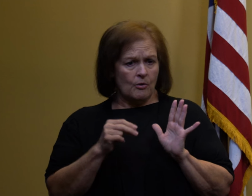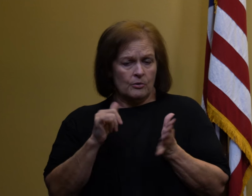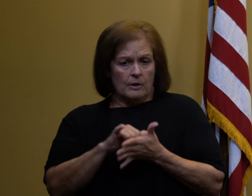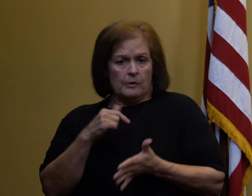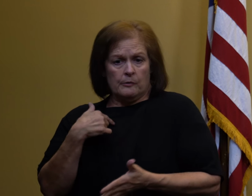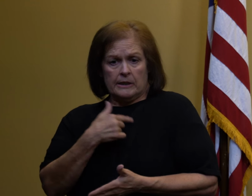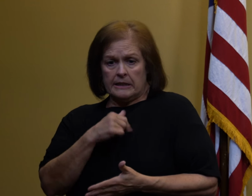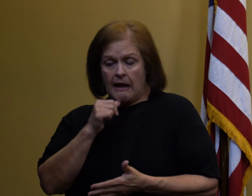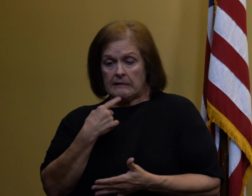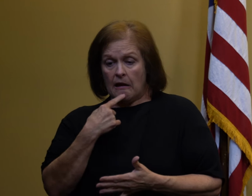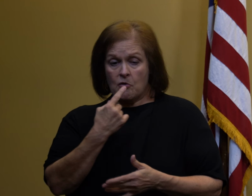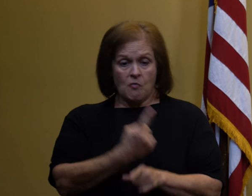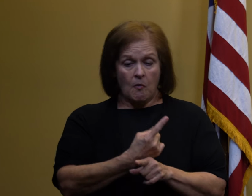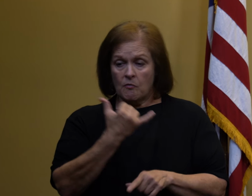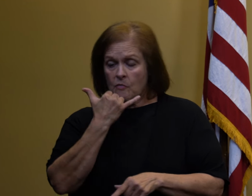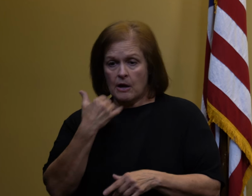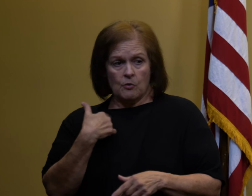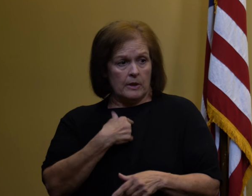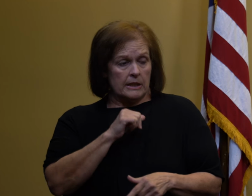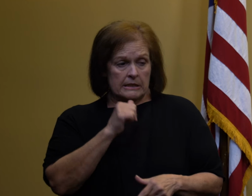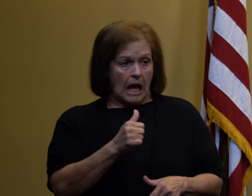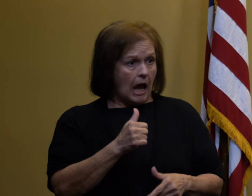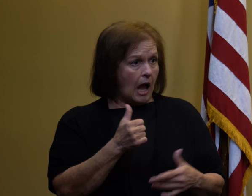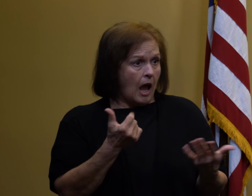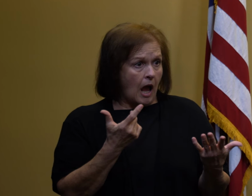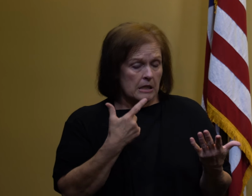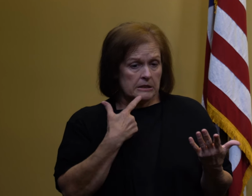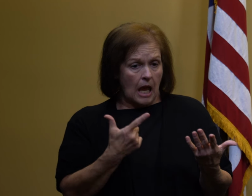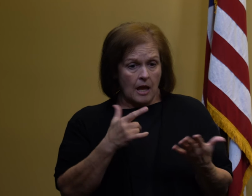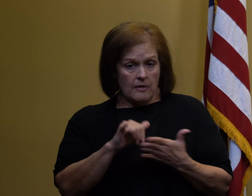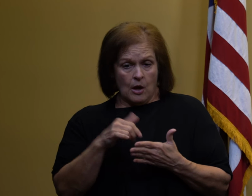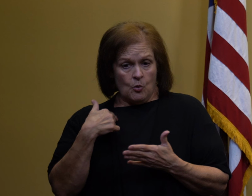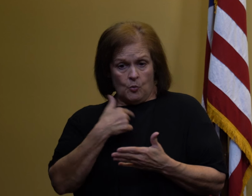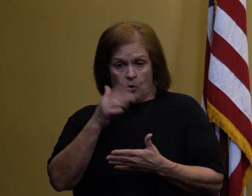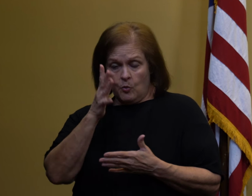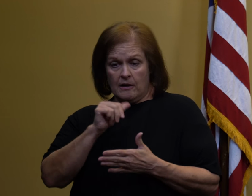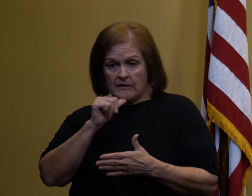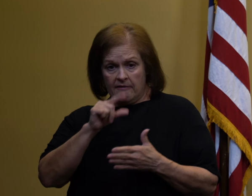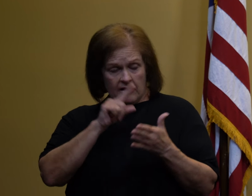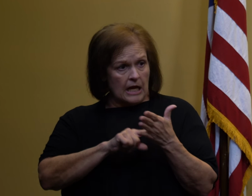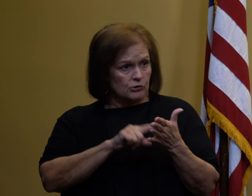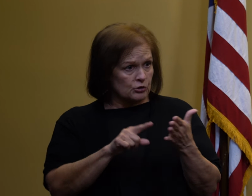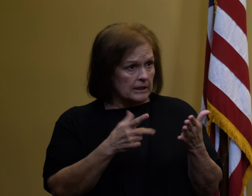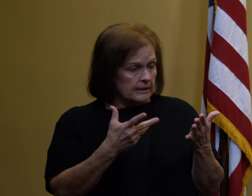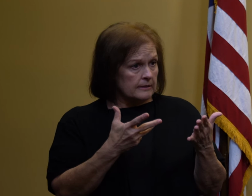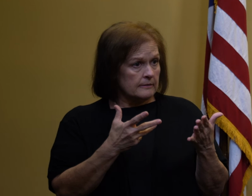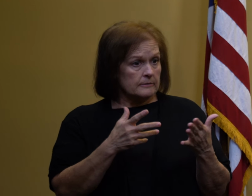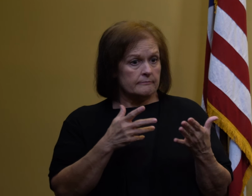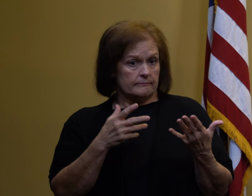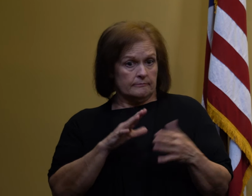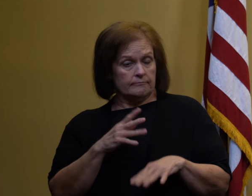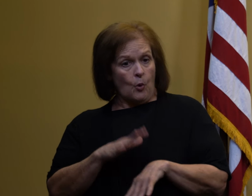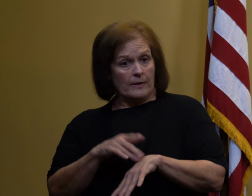to right or wrong. No one's not willing to go as deep as necessary to ensure that everyone is paid accurately and timely.